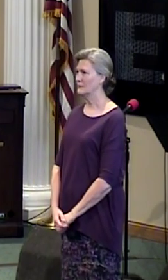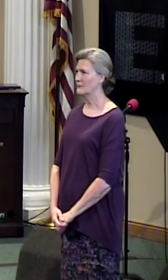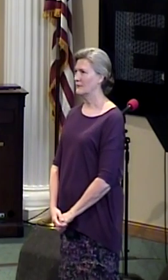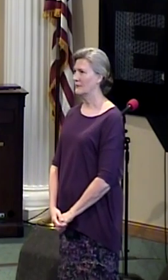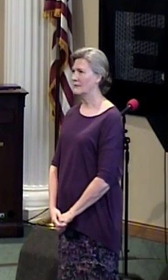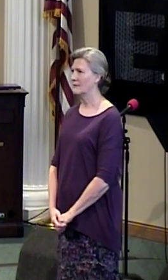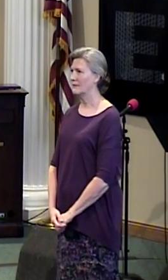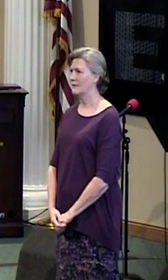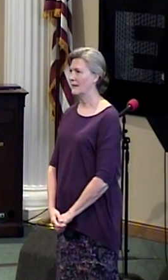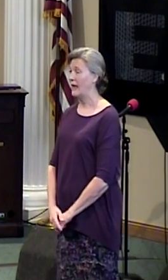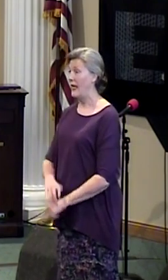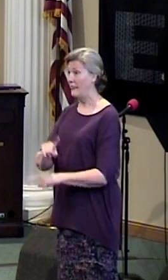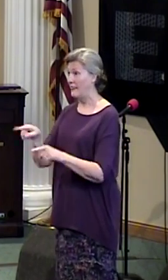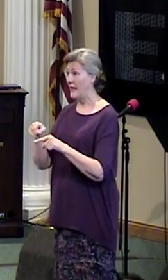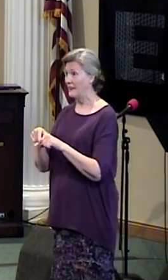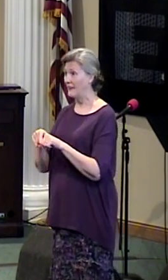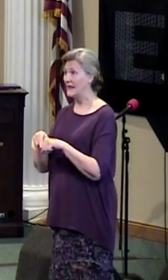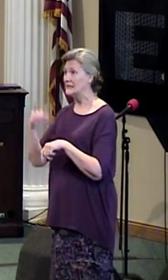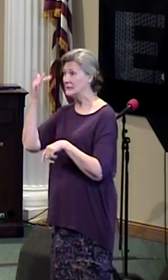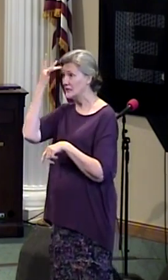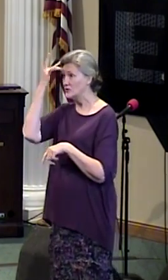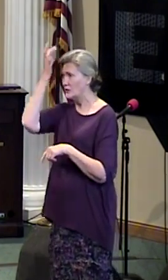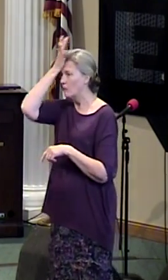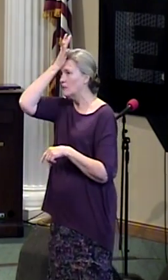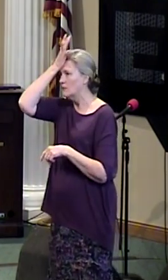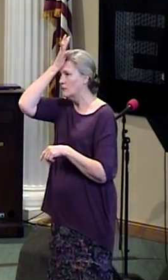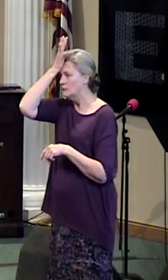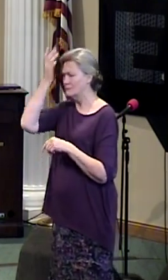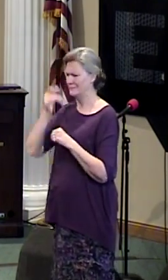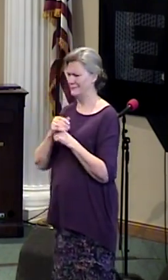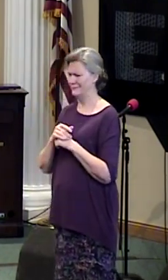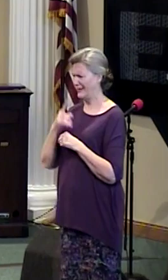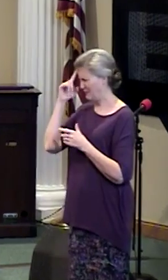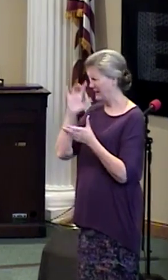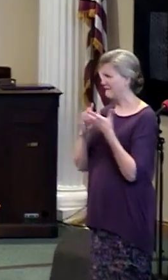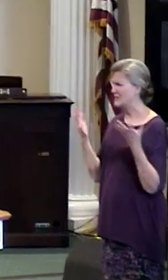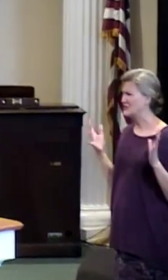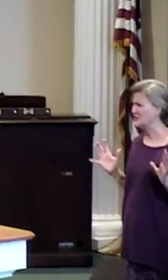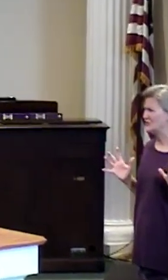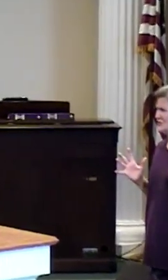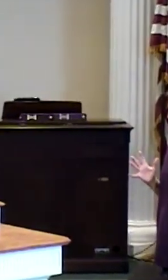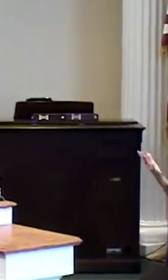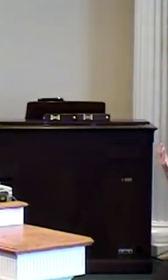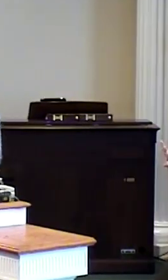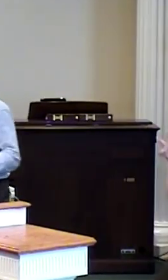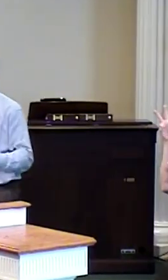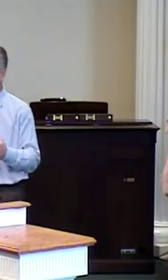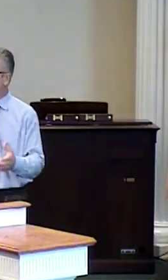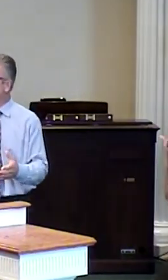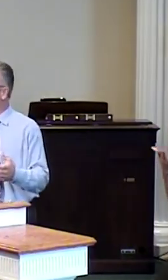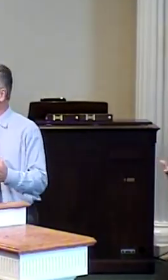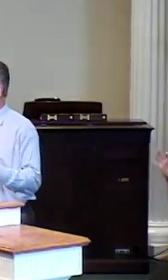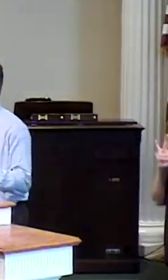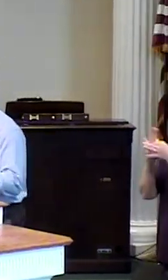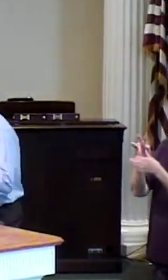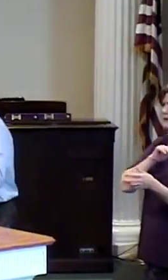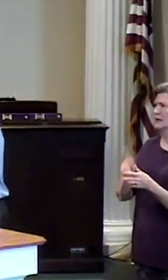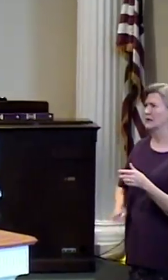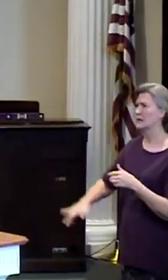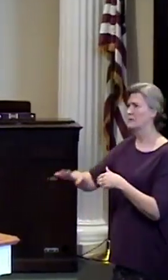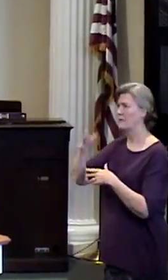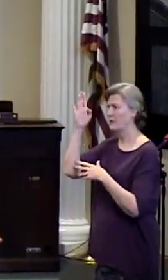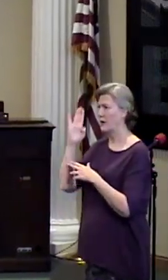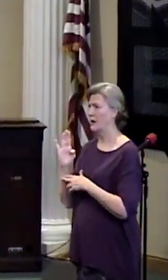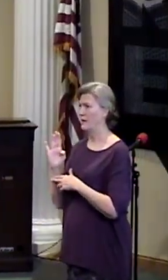Then laid they their hands upon them. Wait a minute, they already believed. They already heard the things concerning the kingdom, and